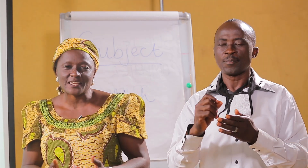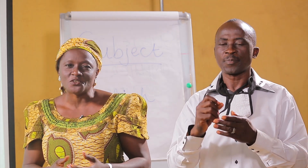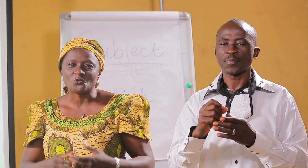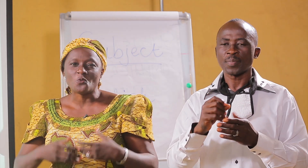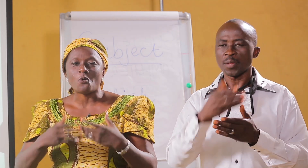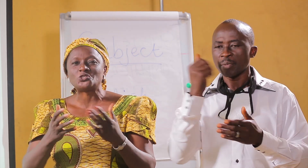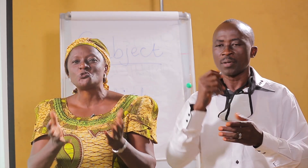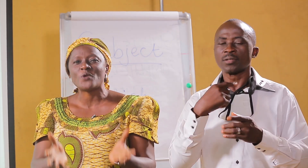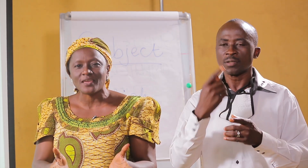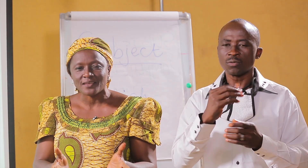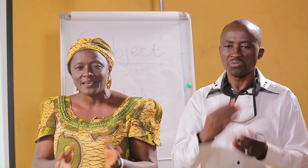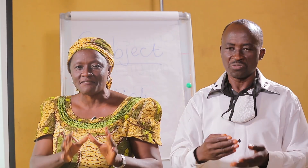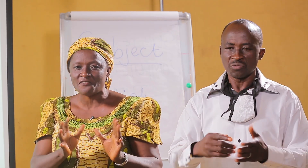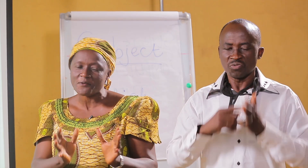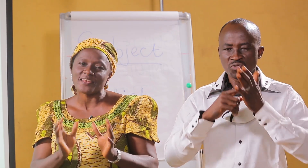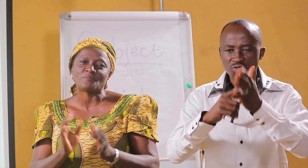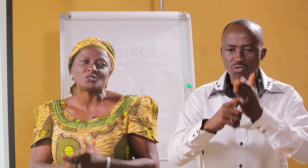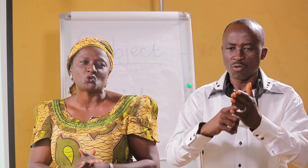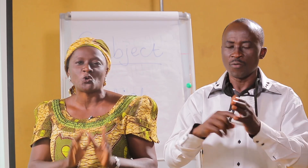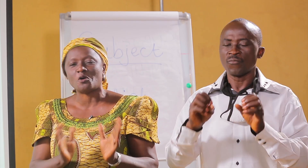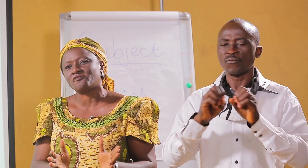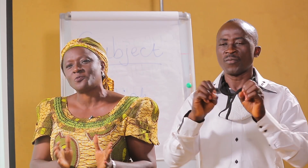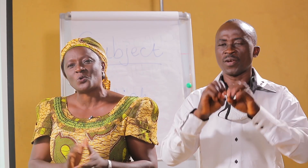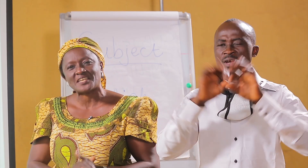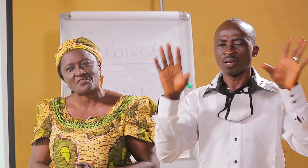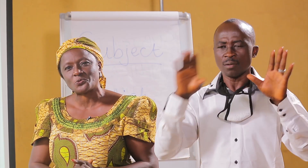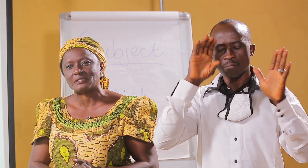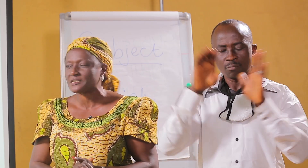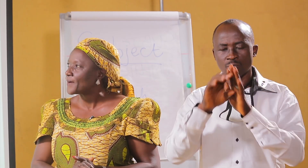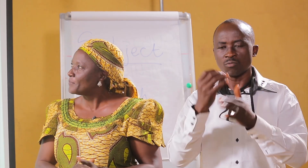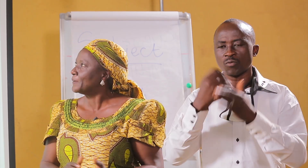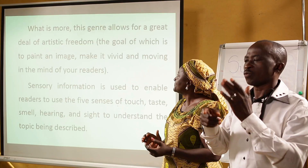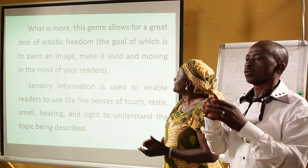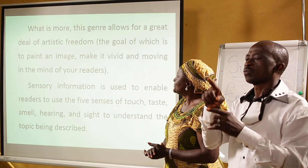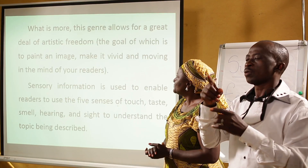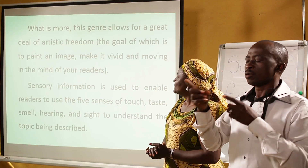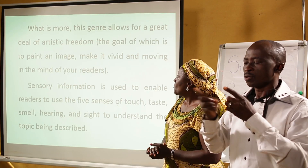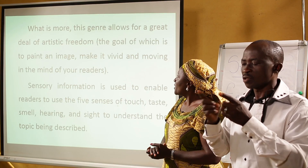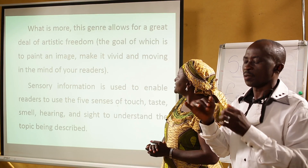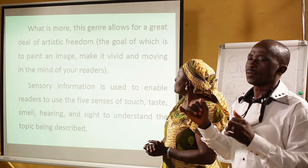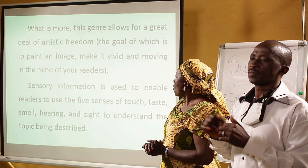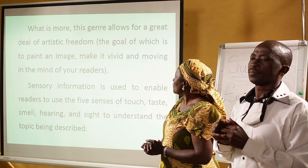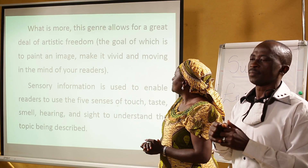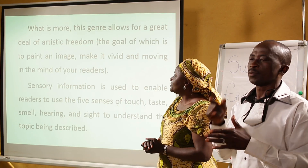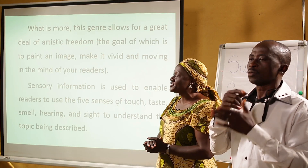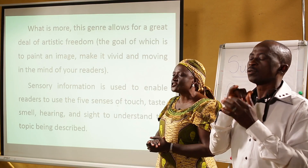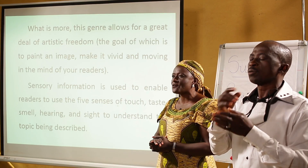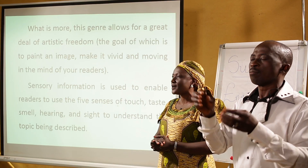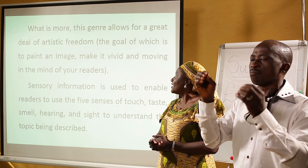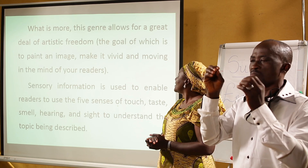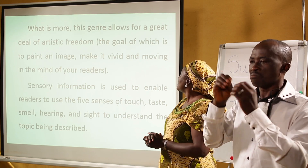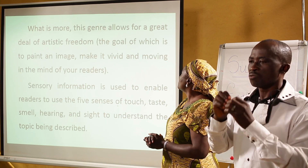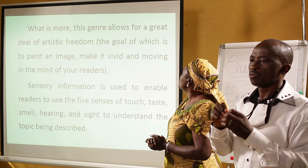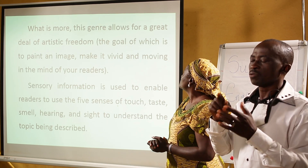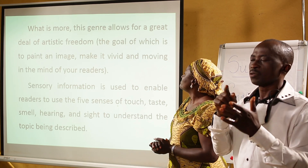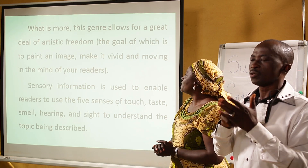Better said, you portray a very clear picture of whatever you are describing. What is more, this